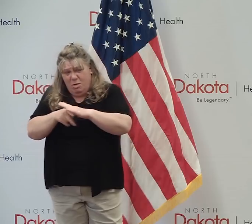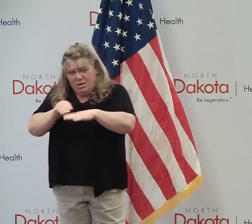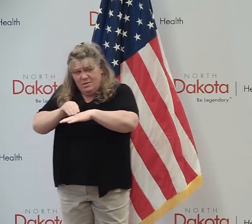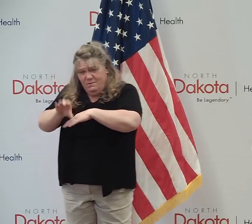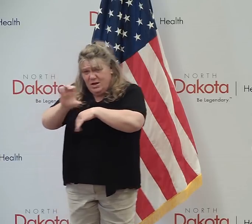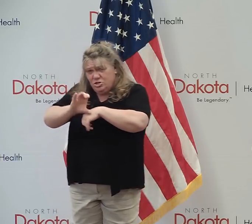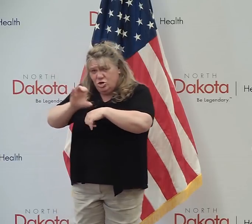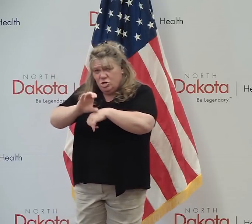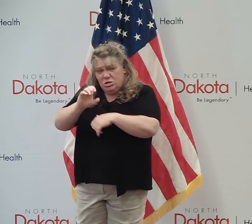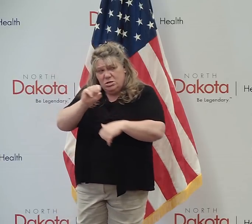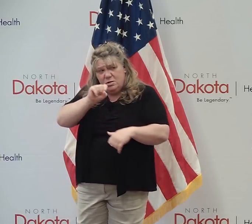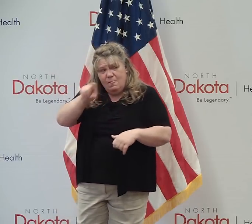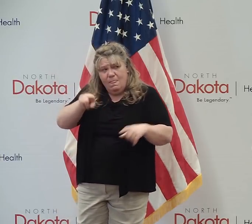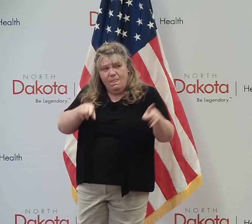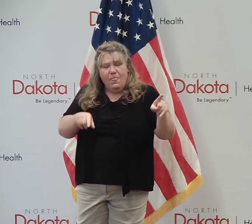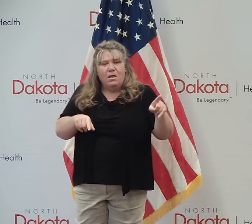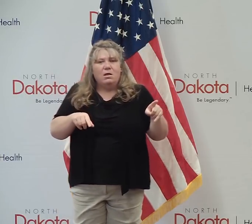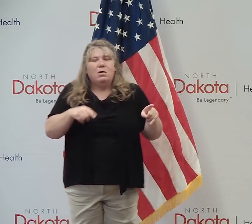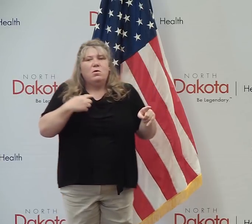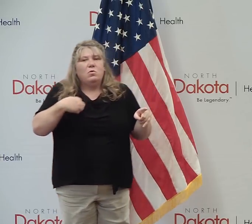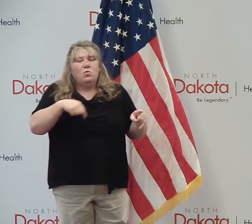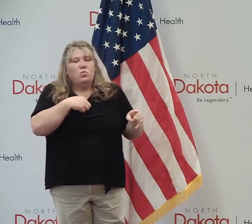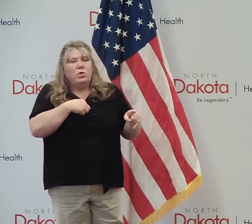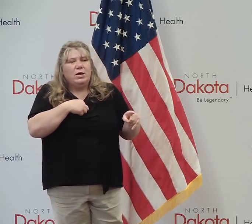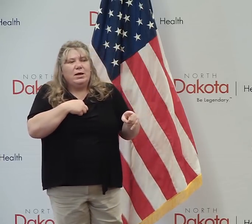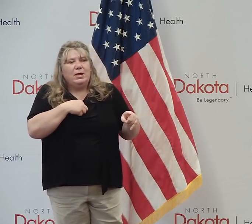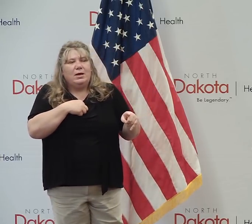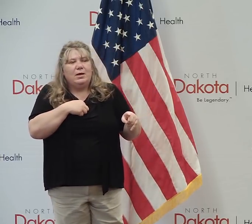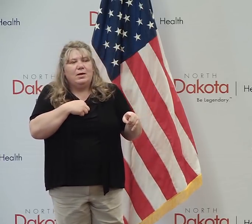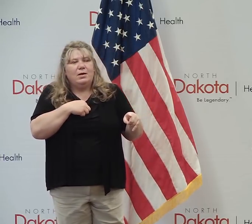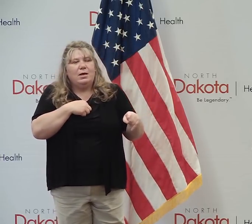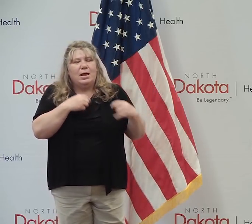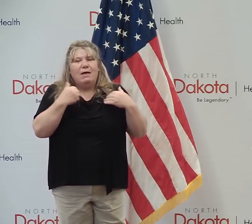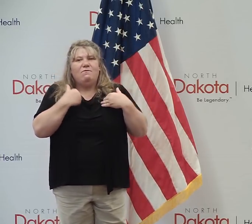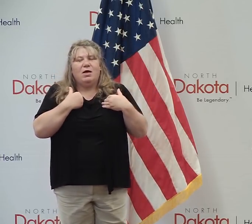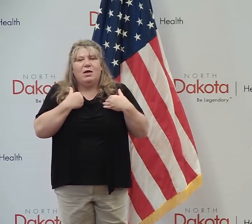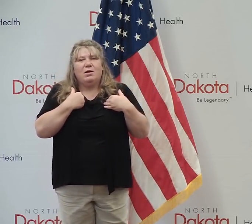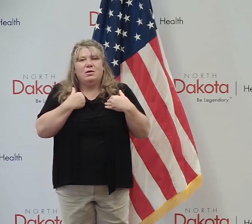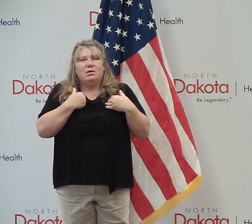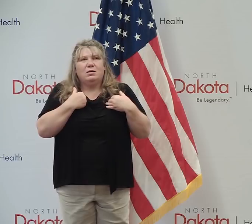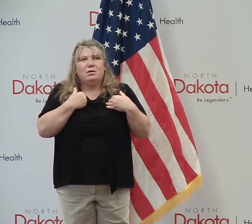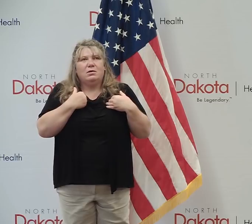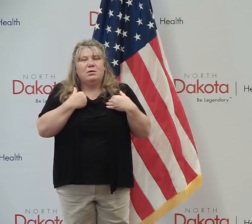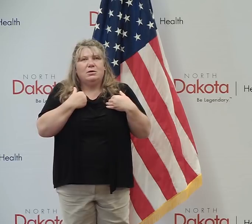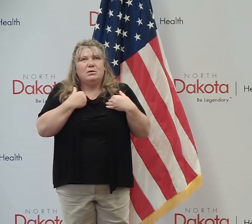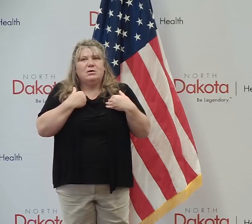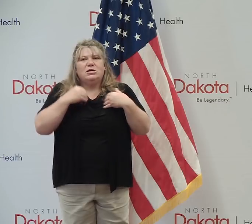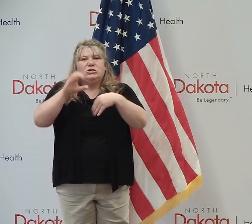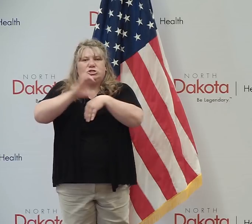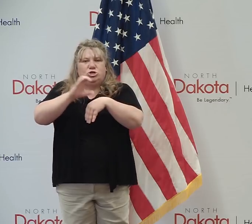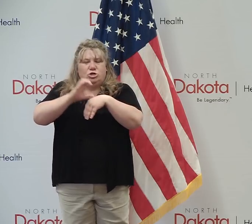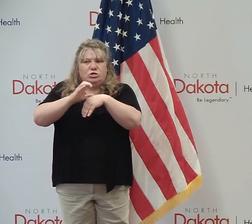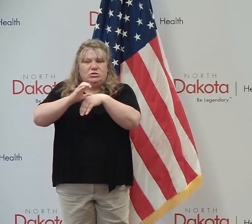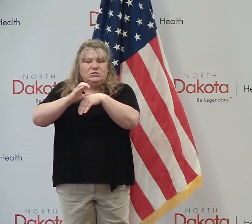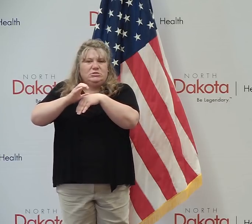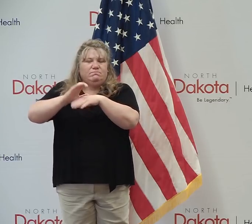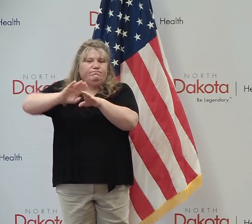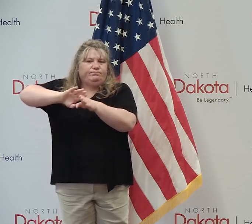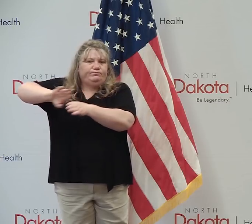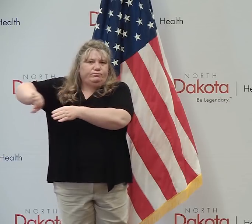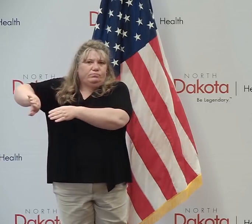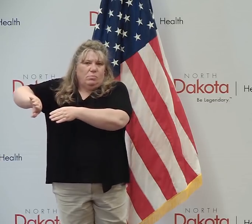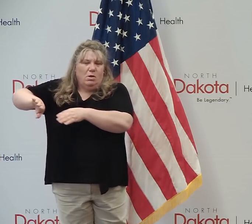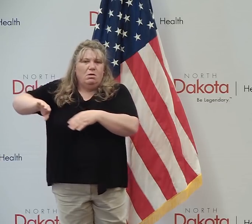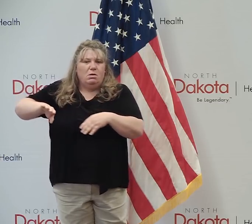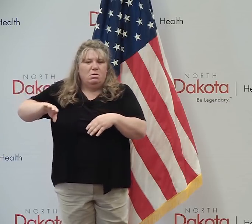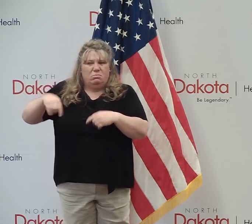all? We have, again, had kept churches separate from this thing the whole time.